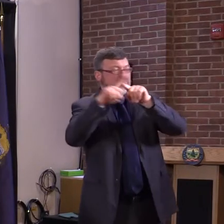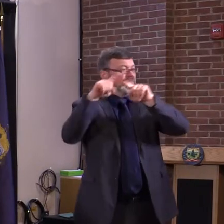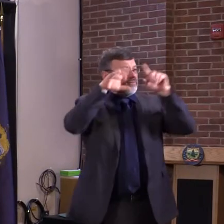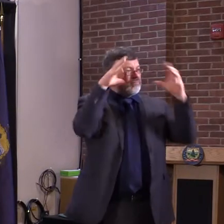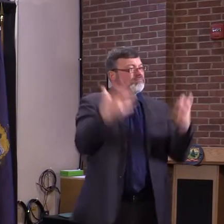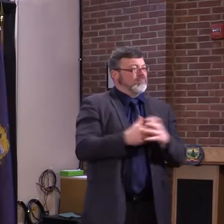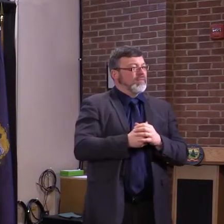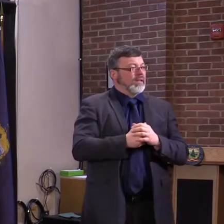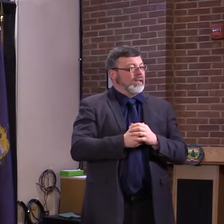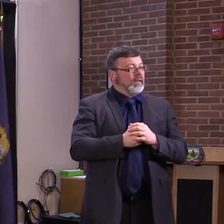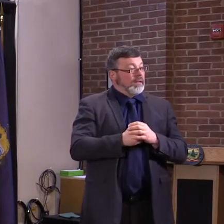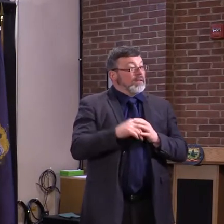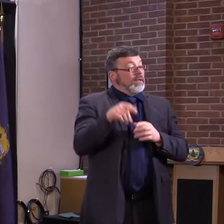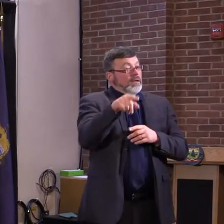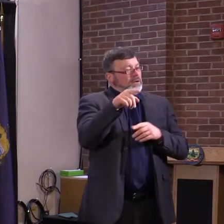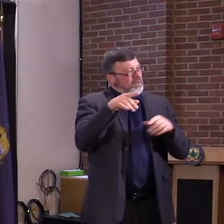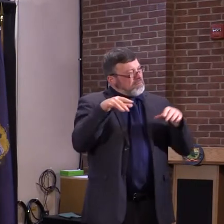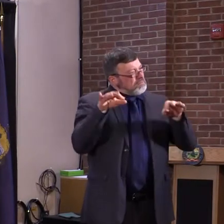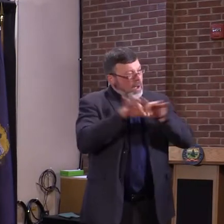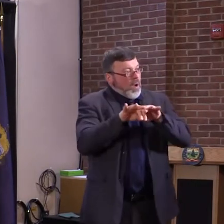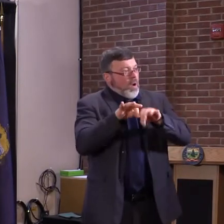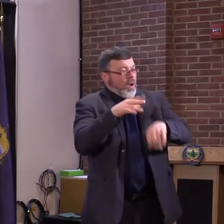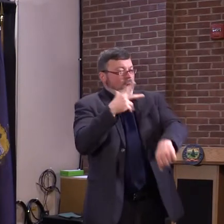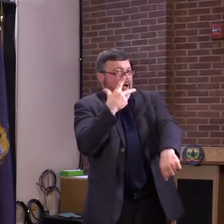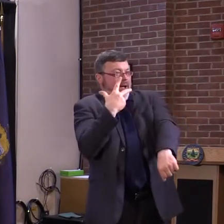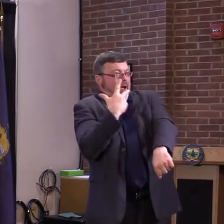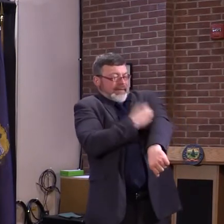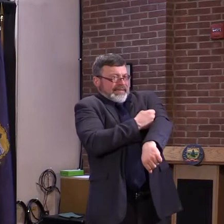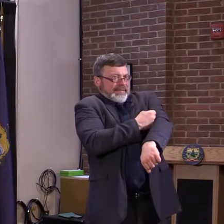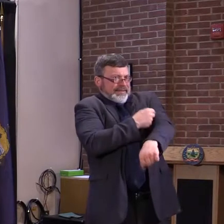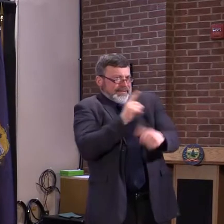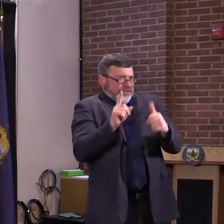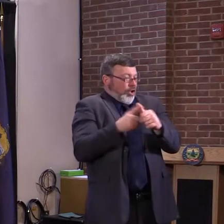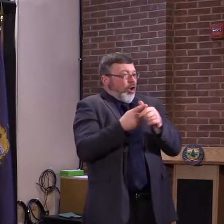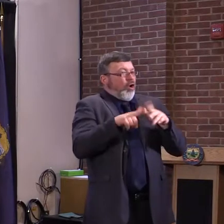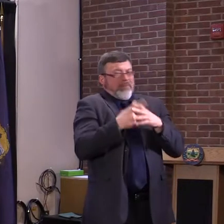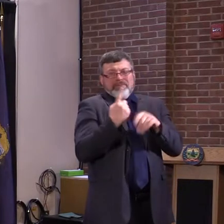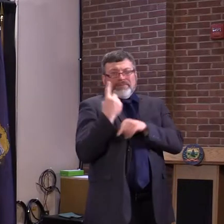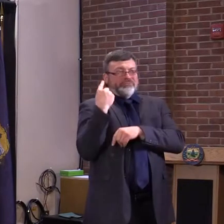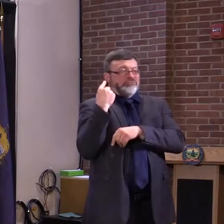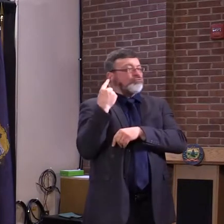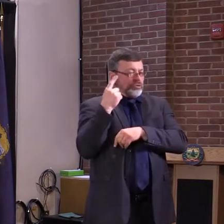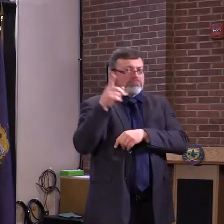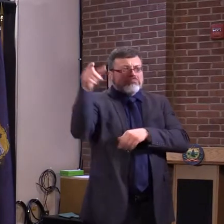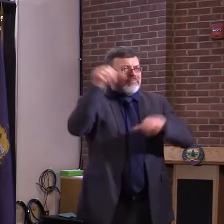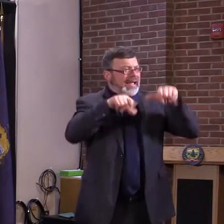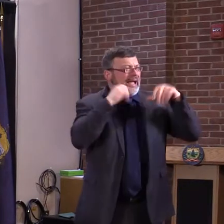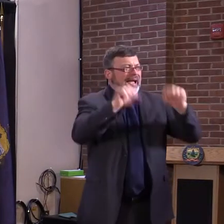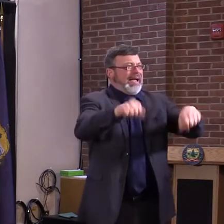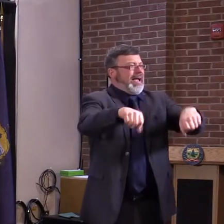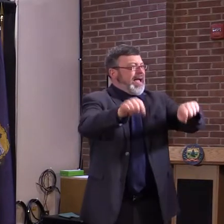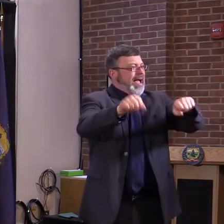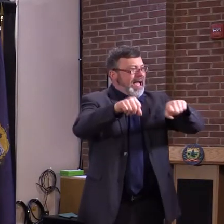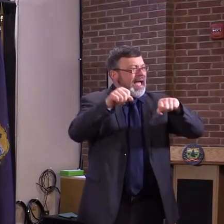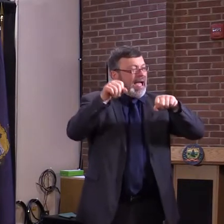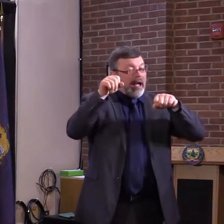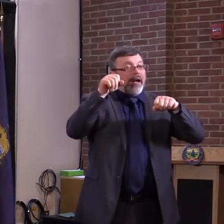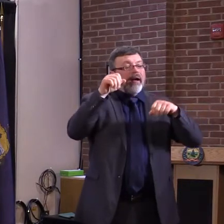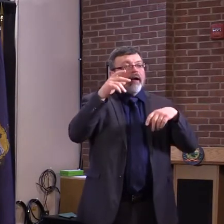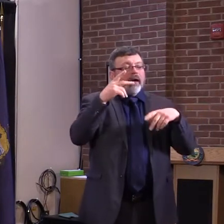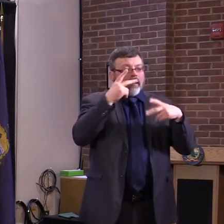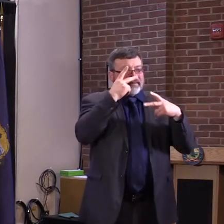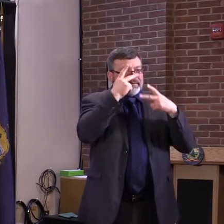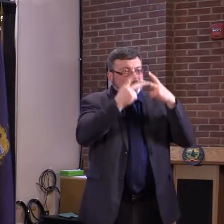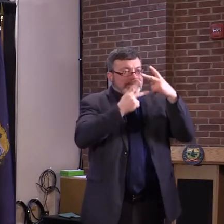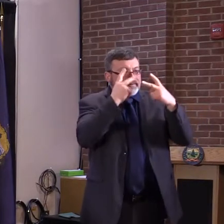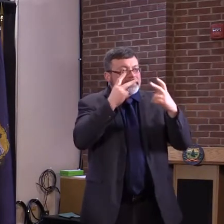on the then available science, and that science has continued to evolve. While different decisions have been made